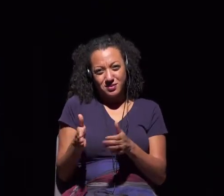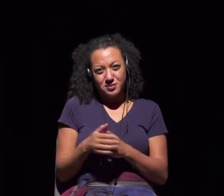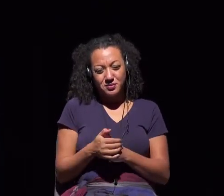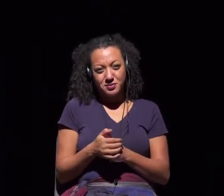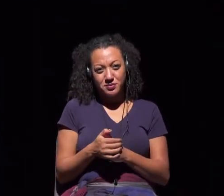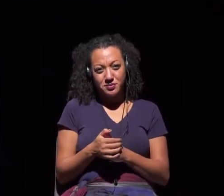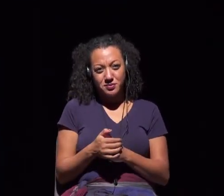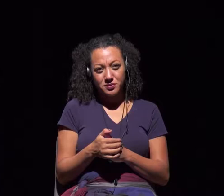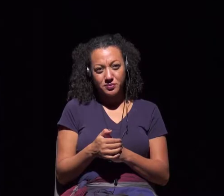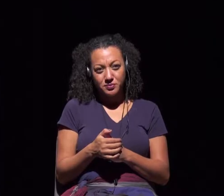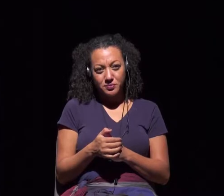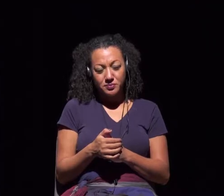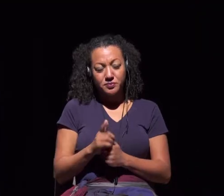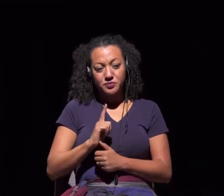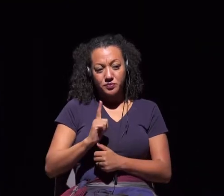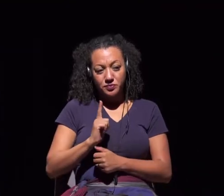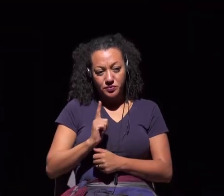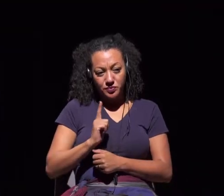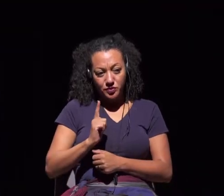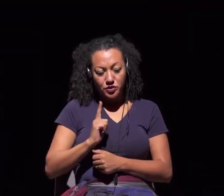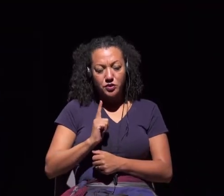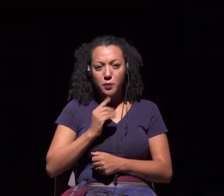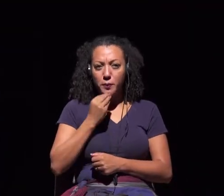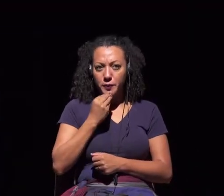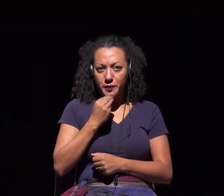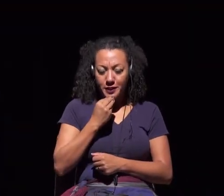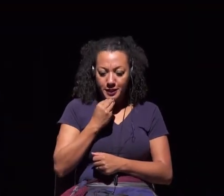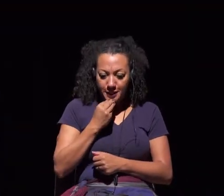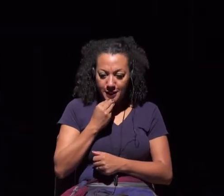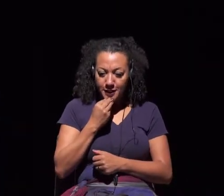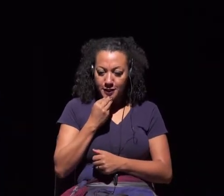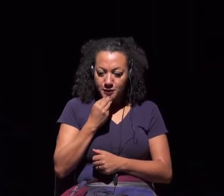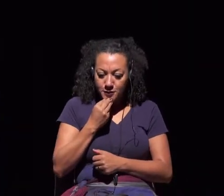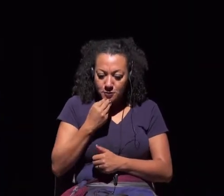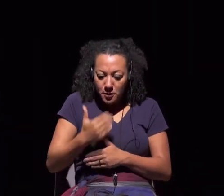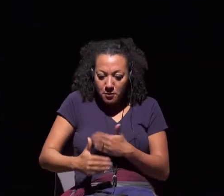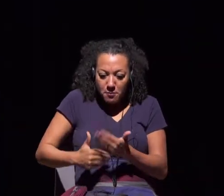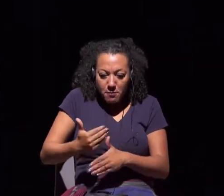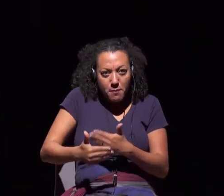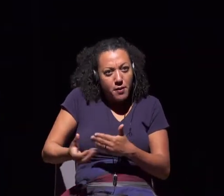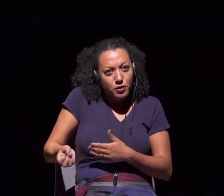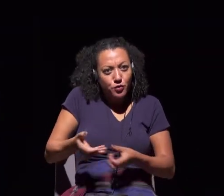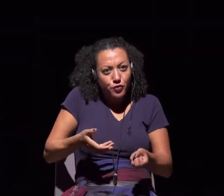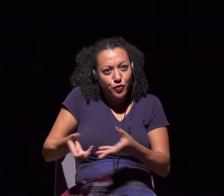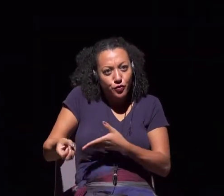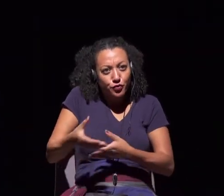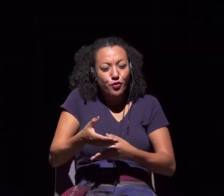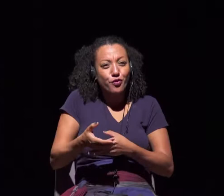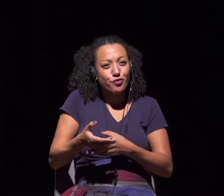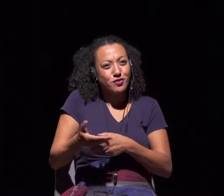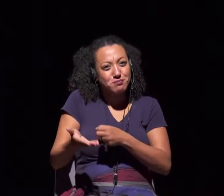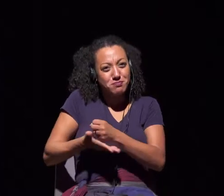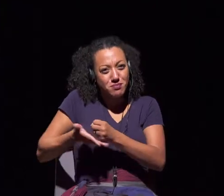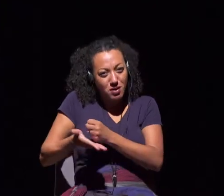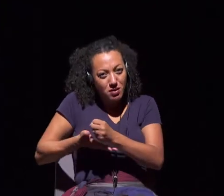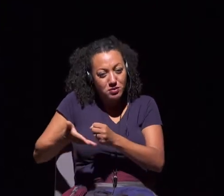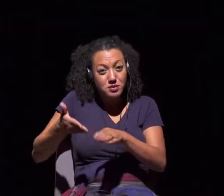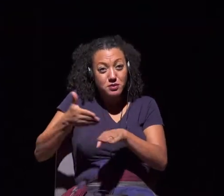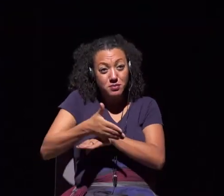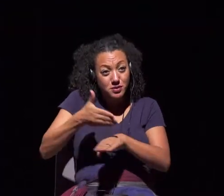very much had the opportunities to begin to develop new structures and to participate in this transformative process, which